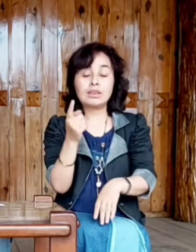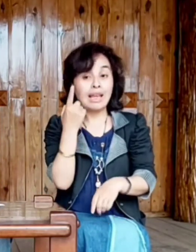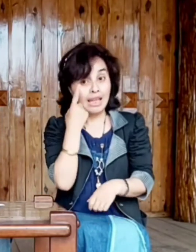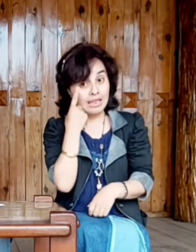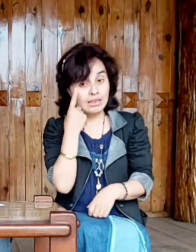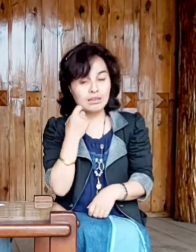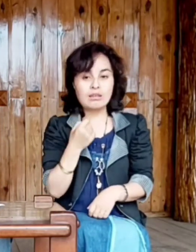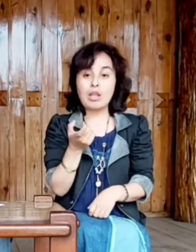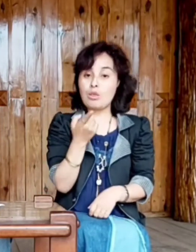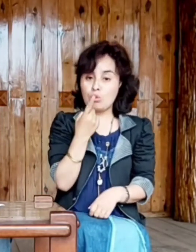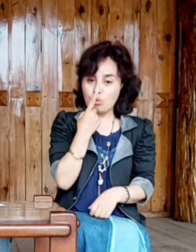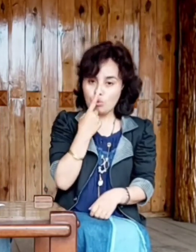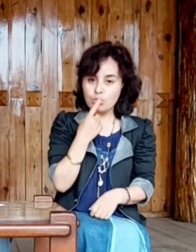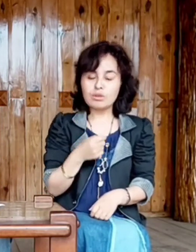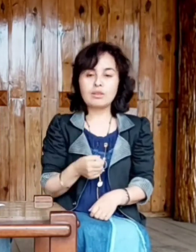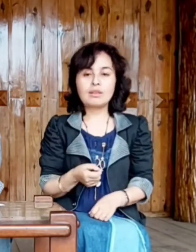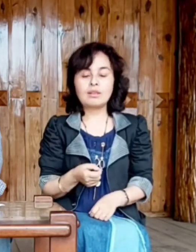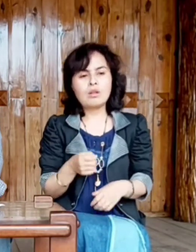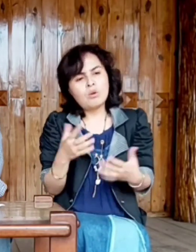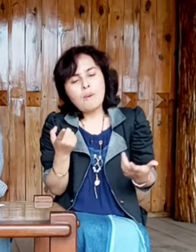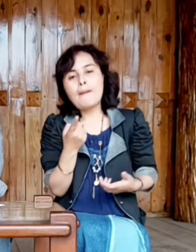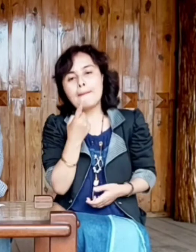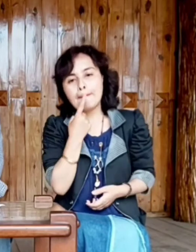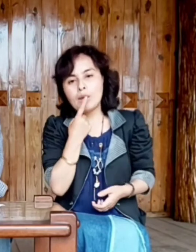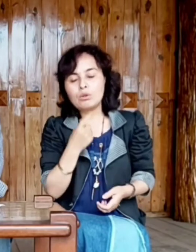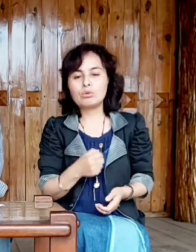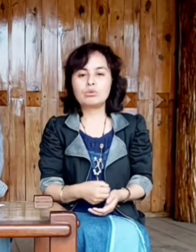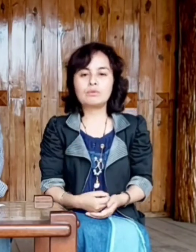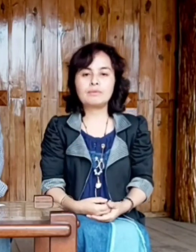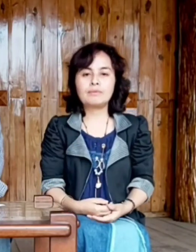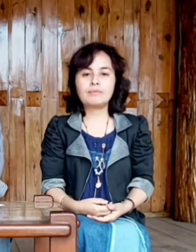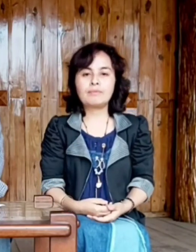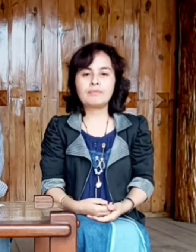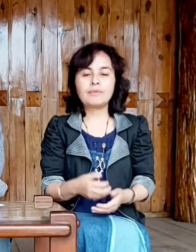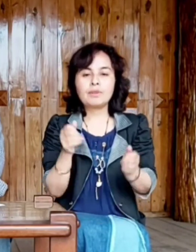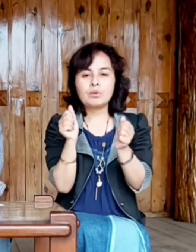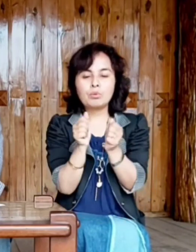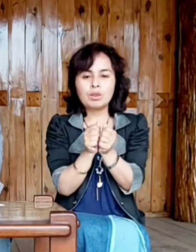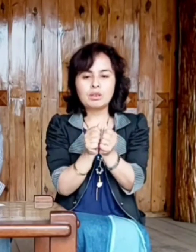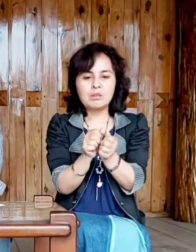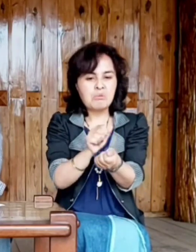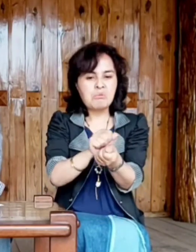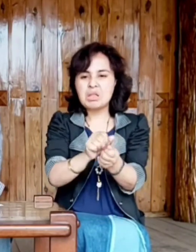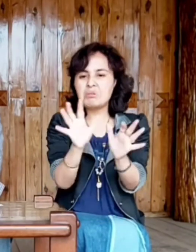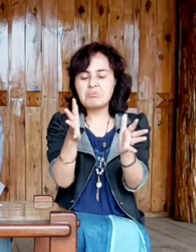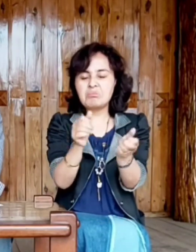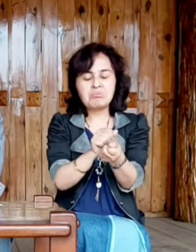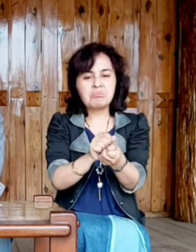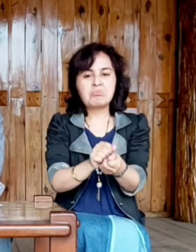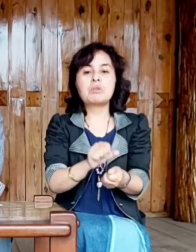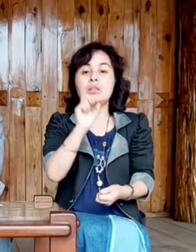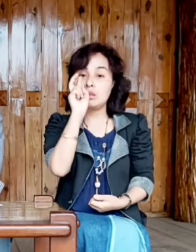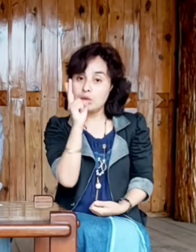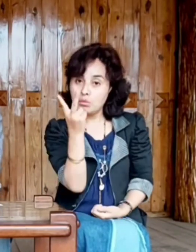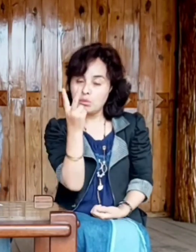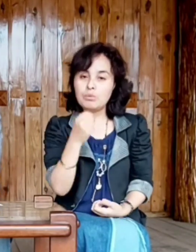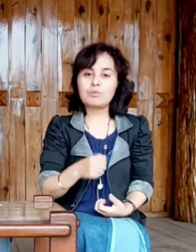eyes, nose or mouth with unwashed hands. Number